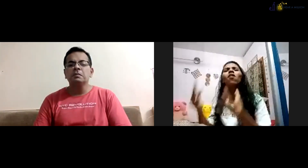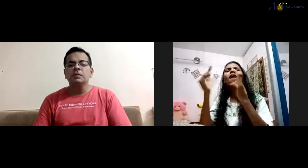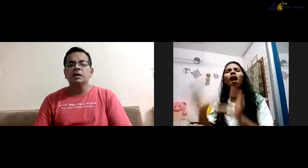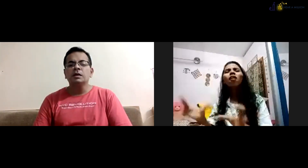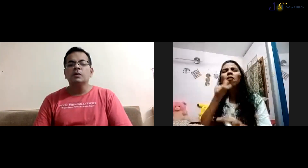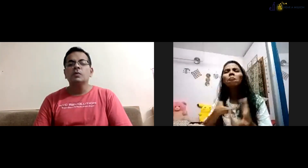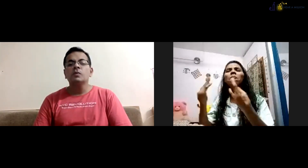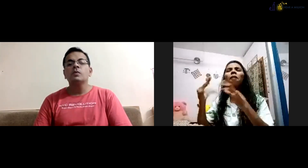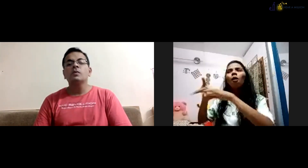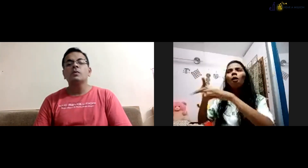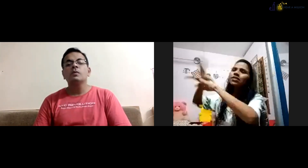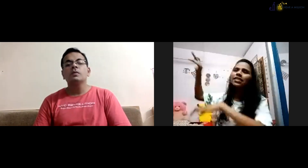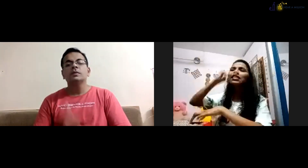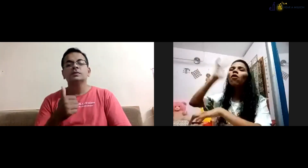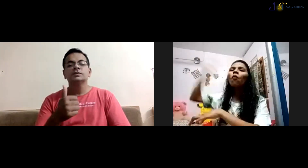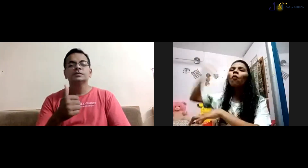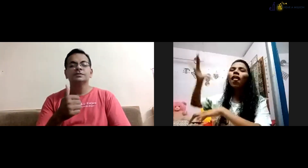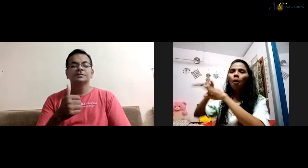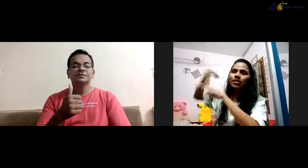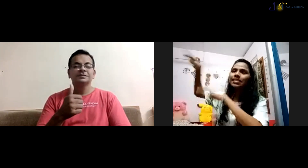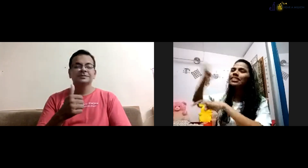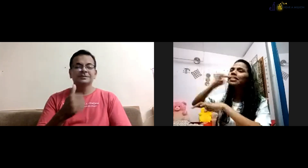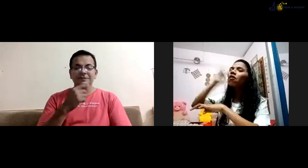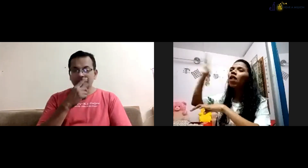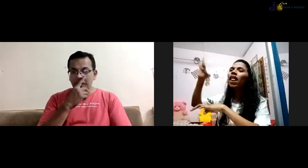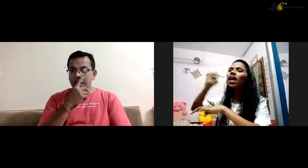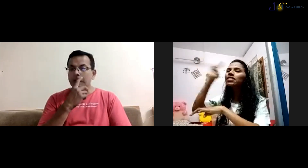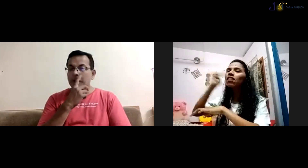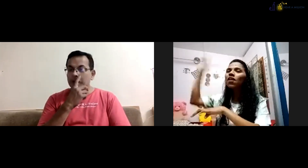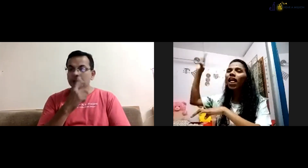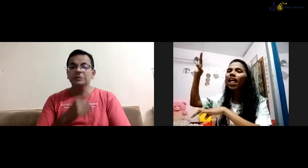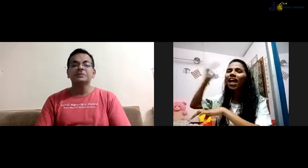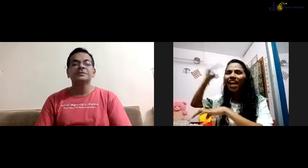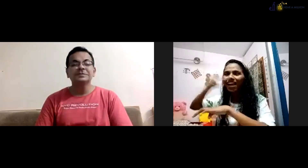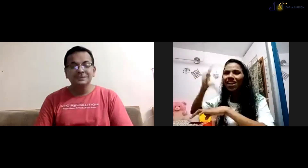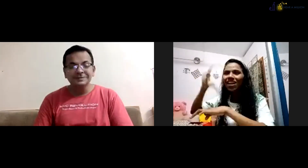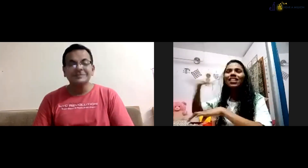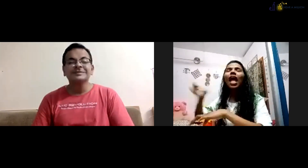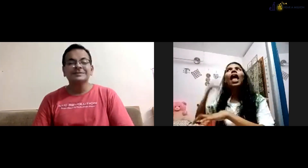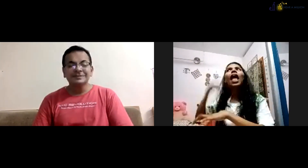But I couldn't feel that I was having legs earlier. But now